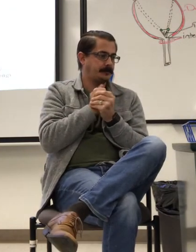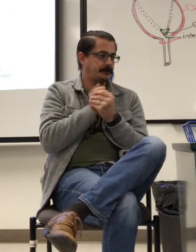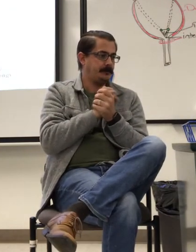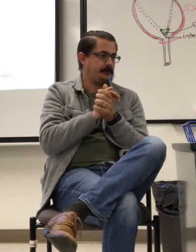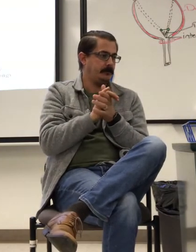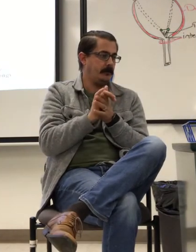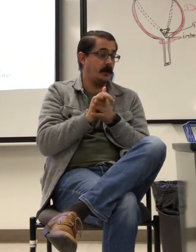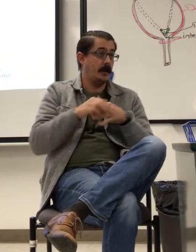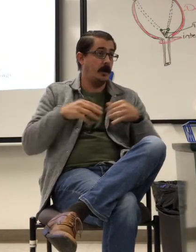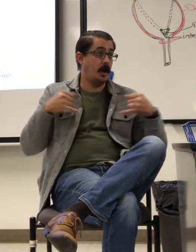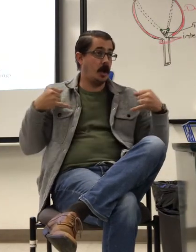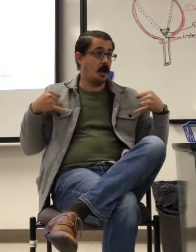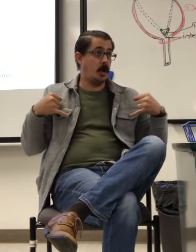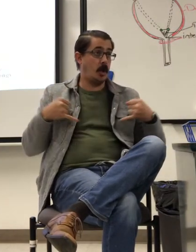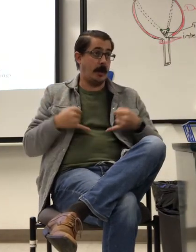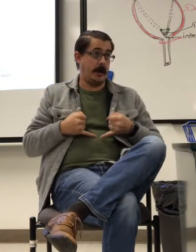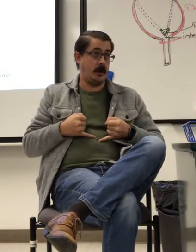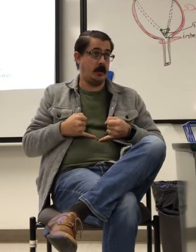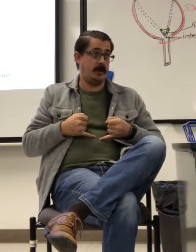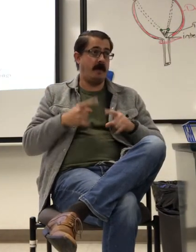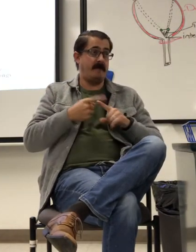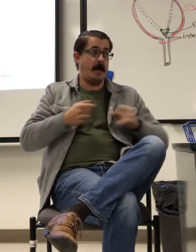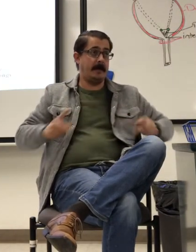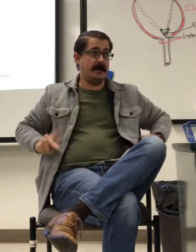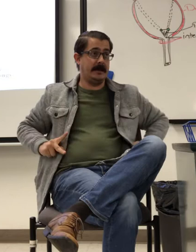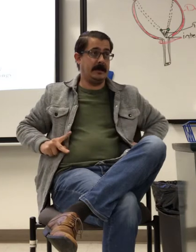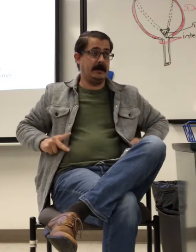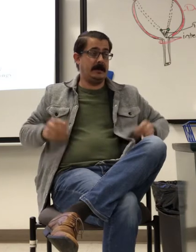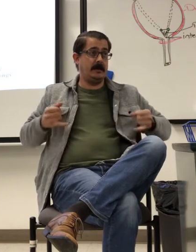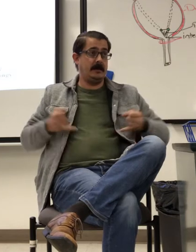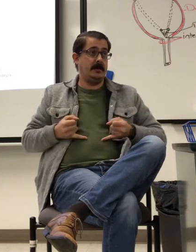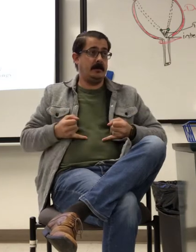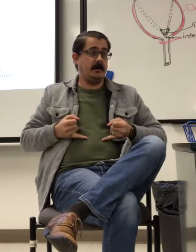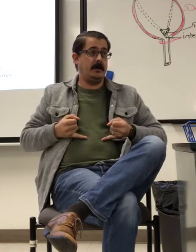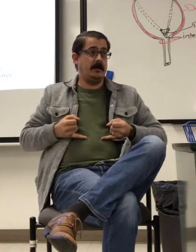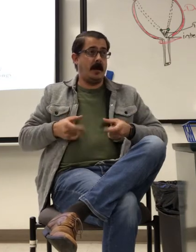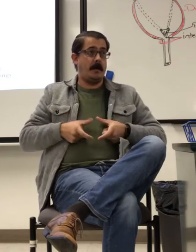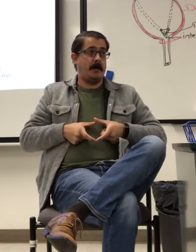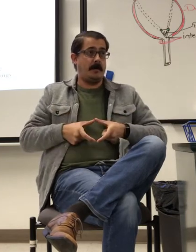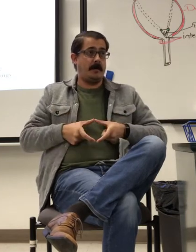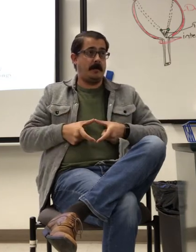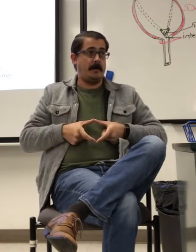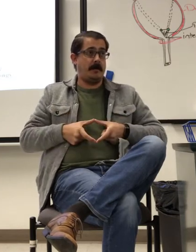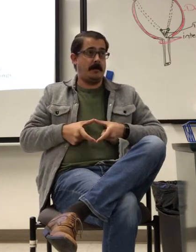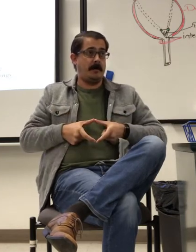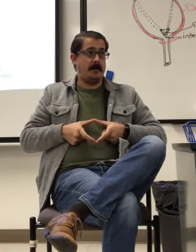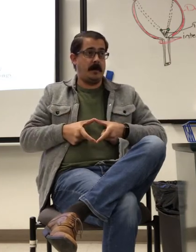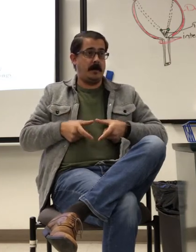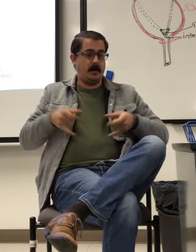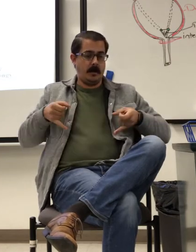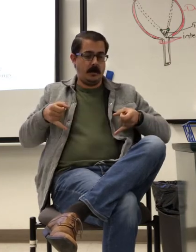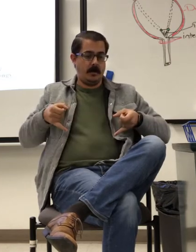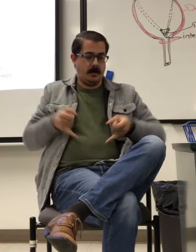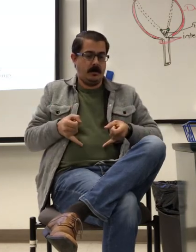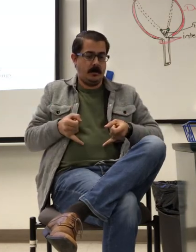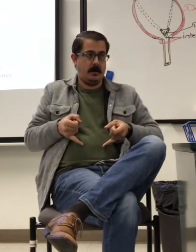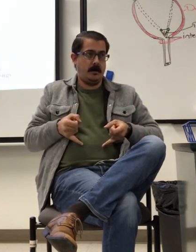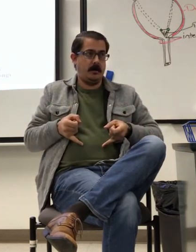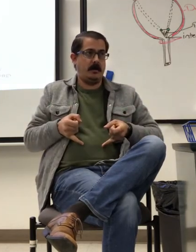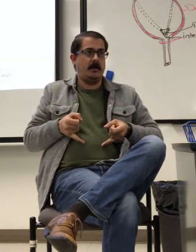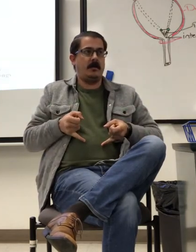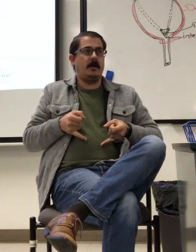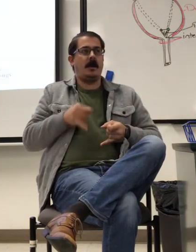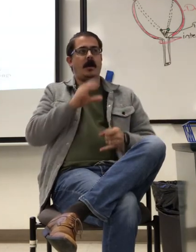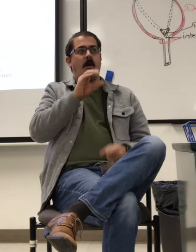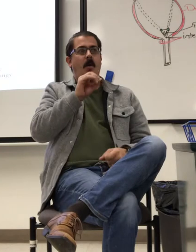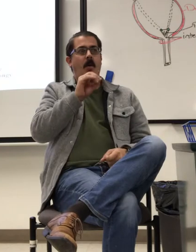the ureters, they pierce the bladder wall at an oblique angle. That's an important thing to